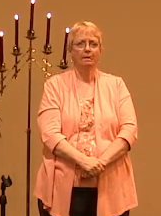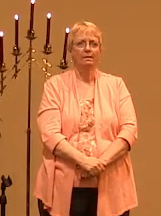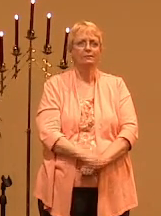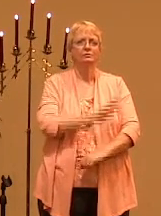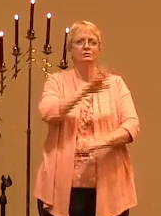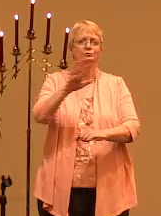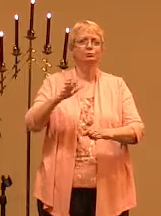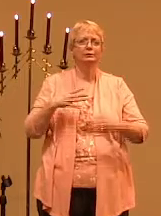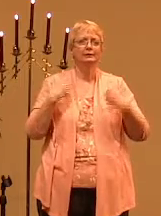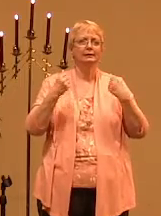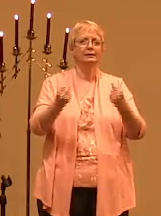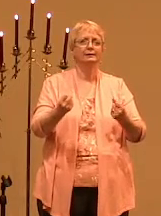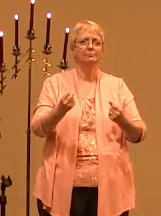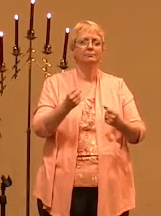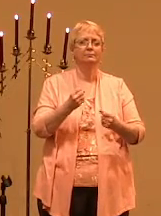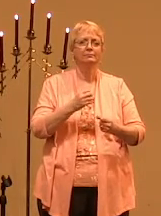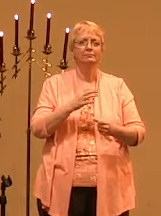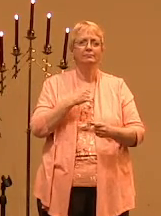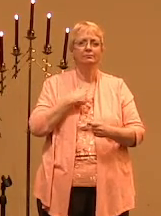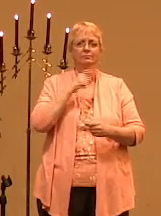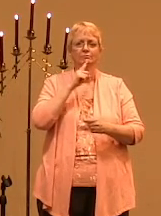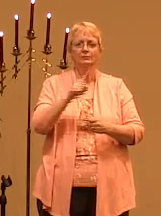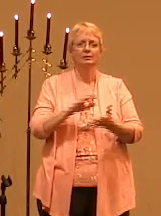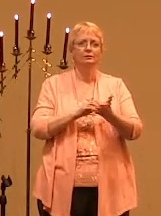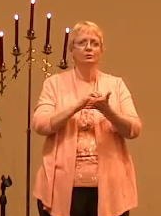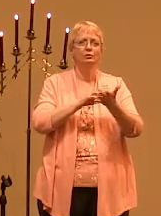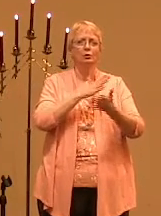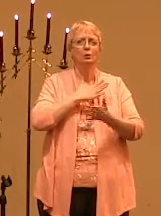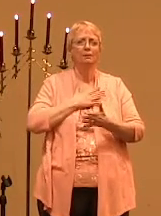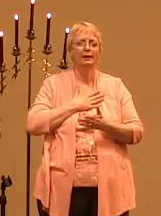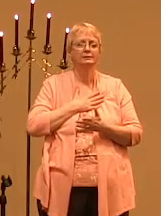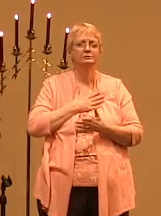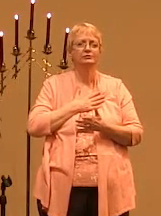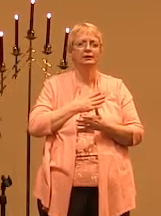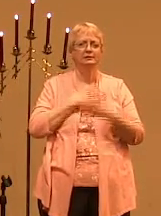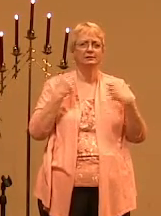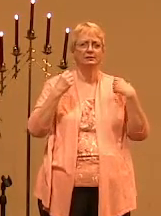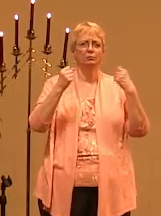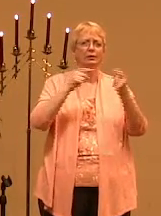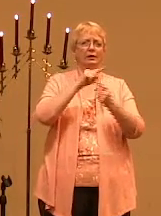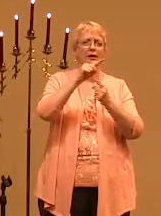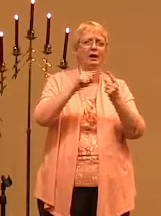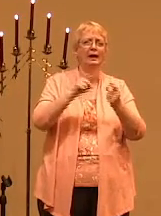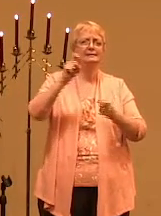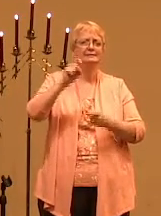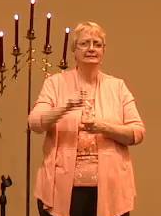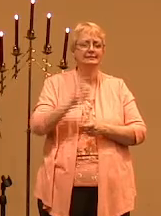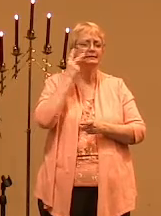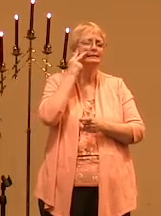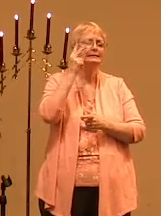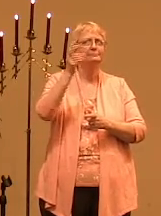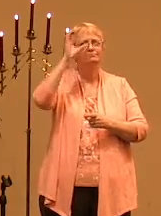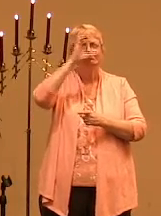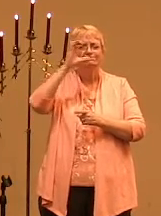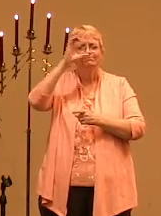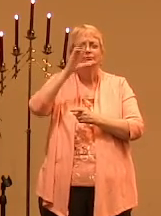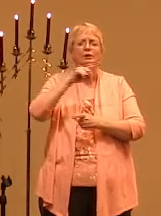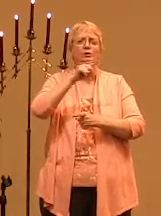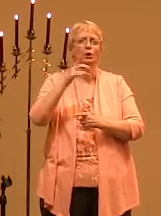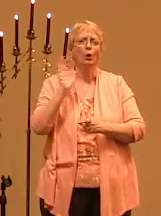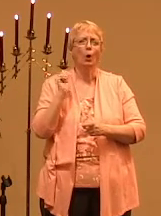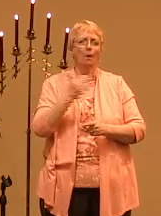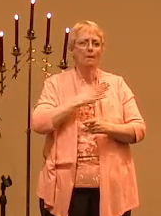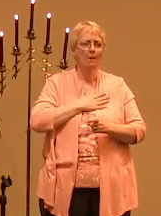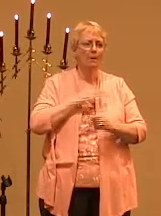You are my strength when I am weak. You are the treasure that I seek. You are